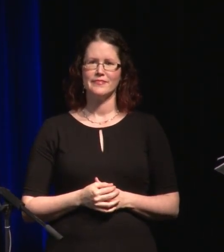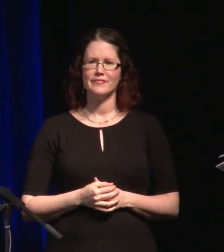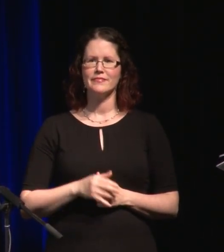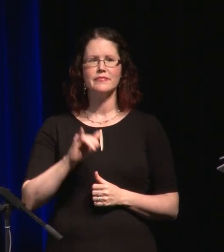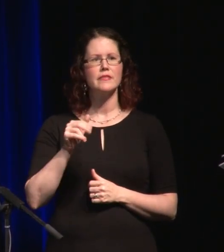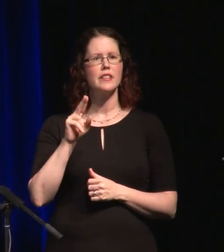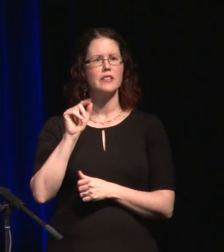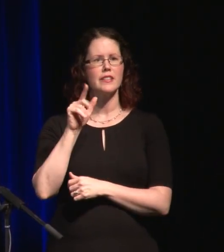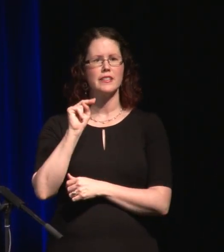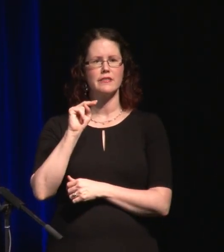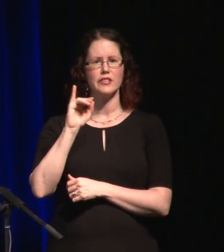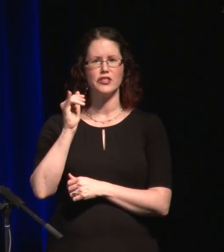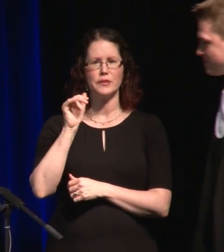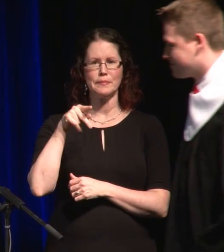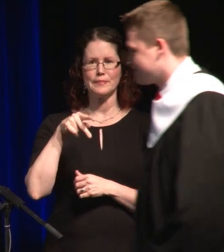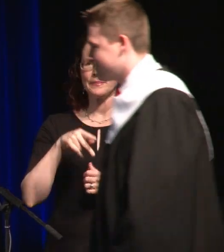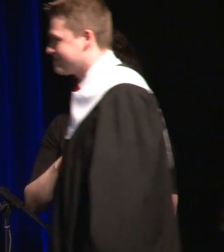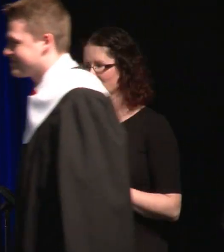Justin DeJeet.